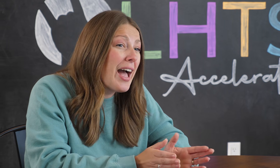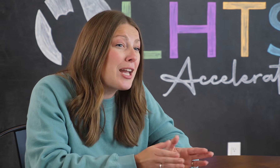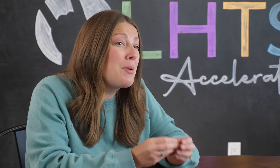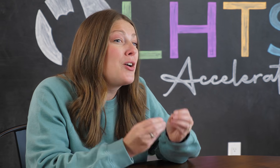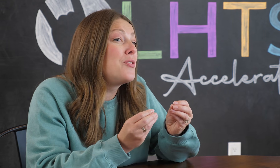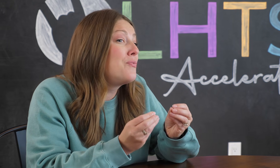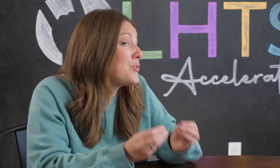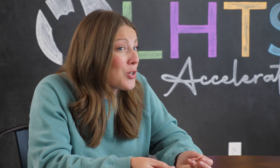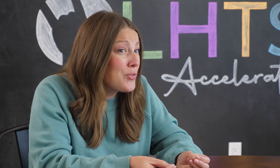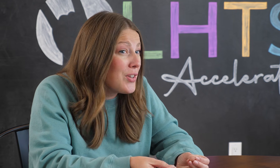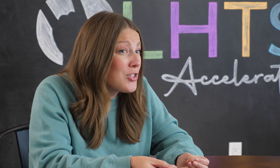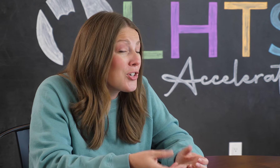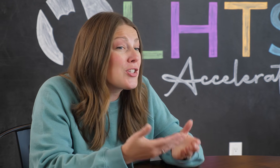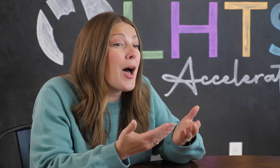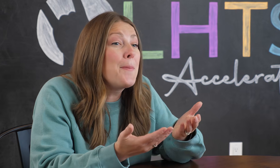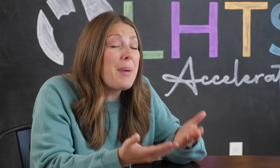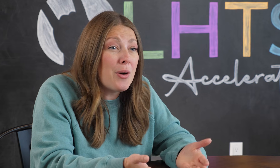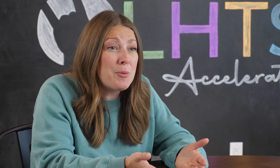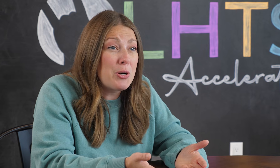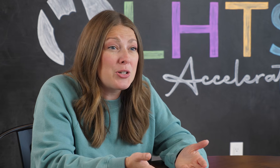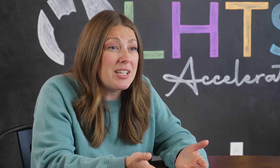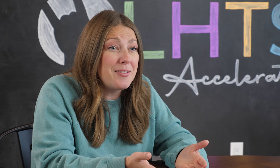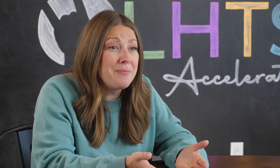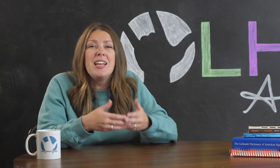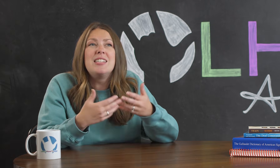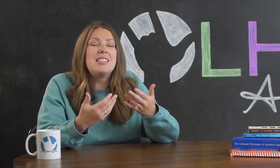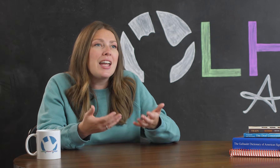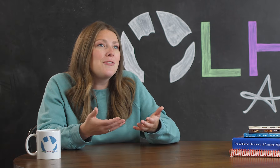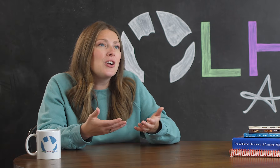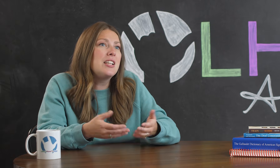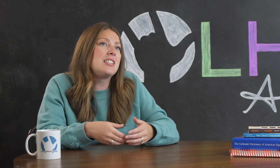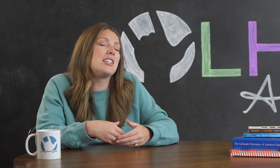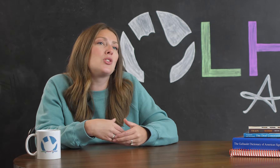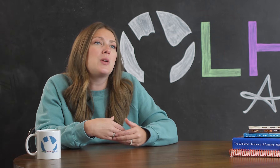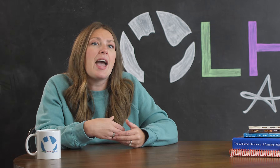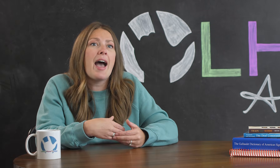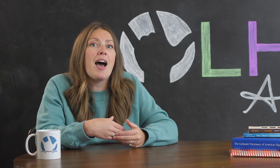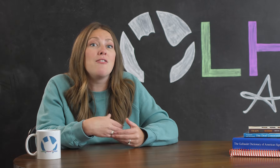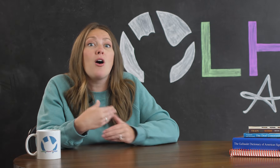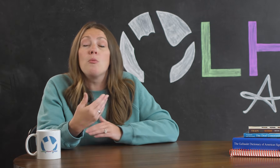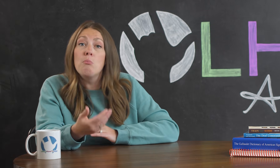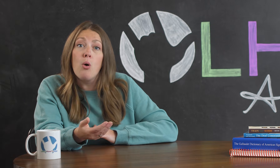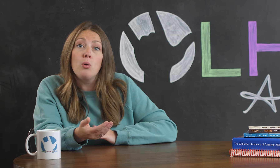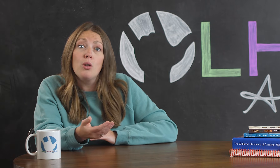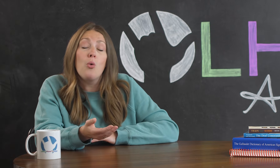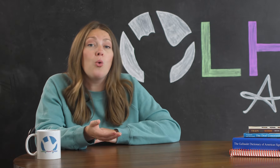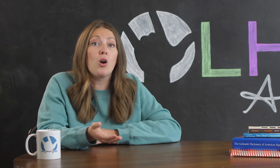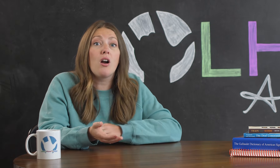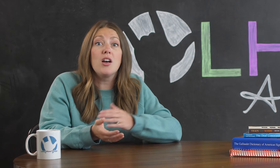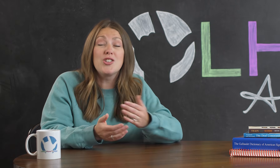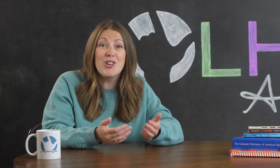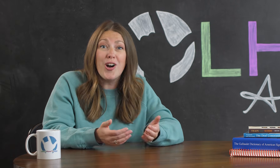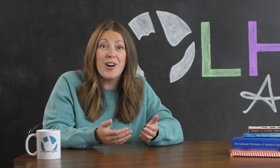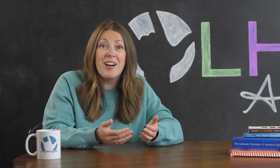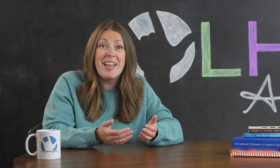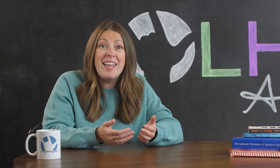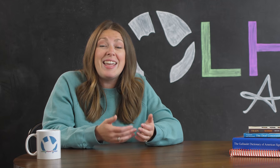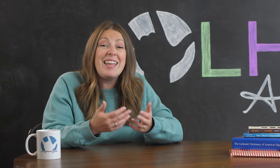describe certain features about a person. Say for instance, we have a mole or a scar.